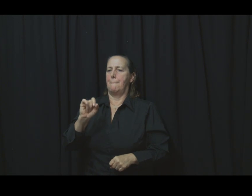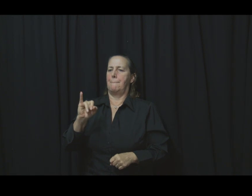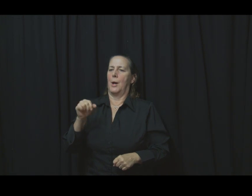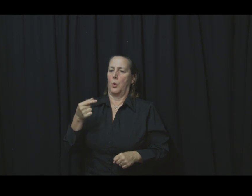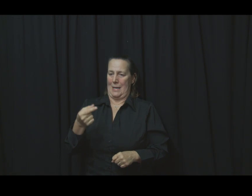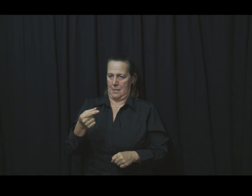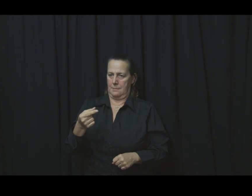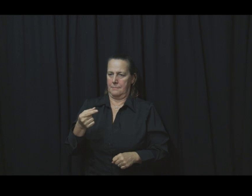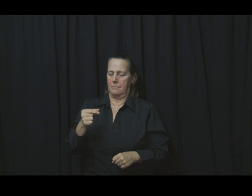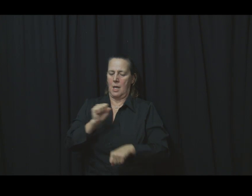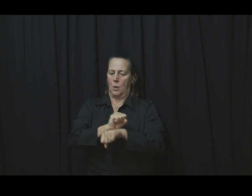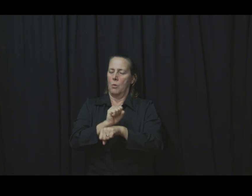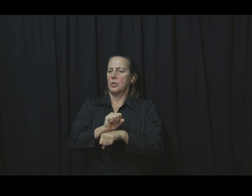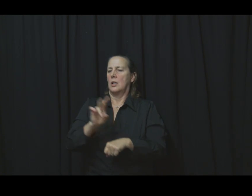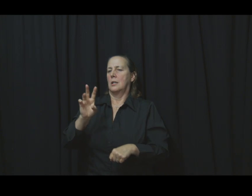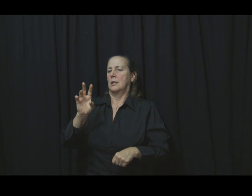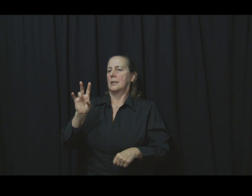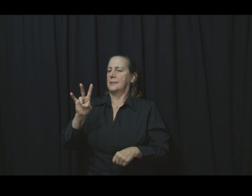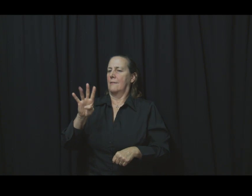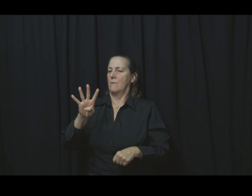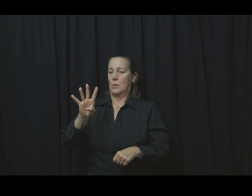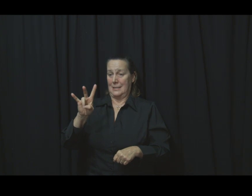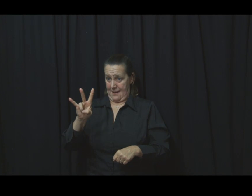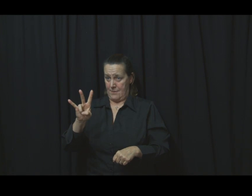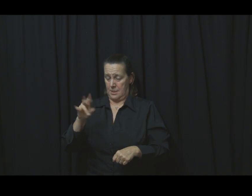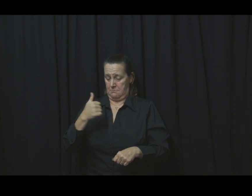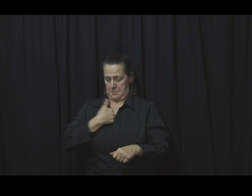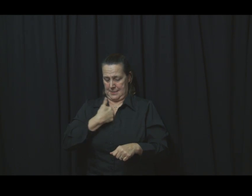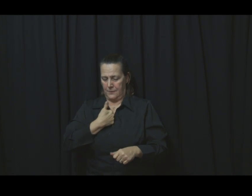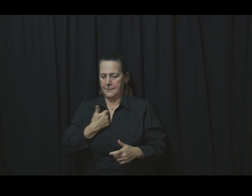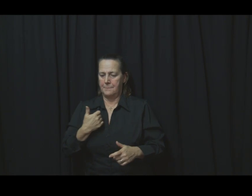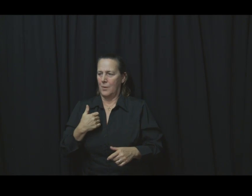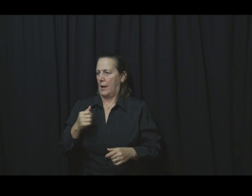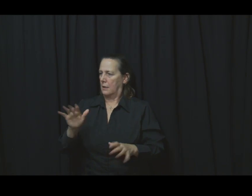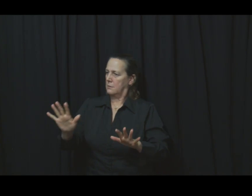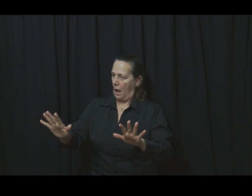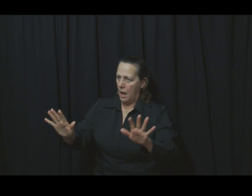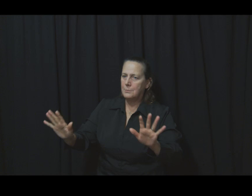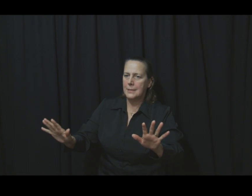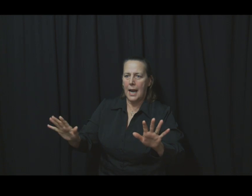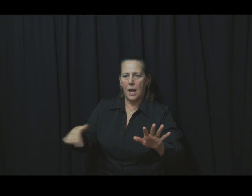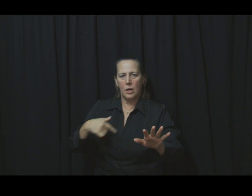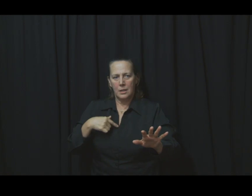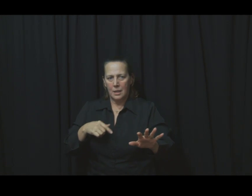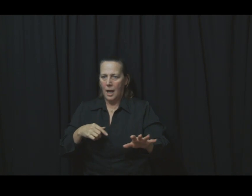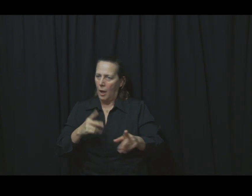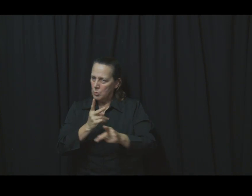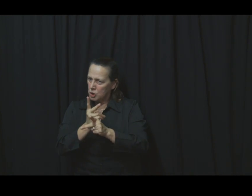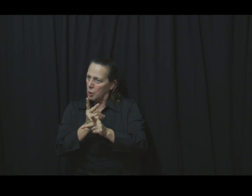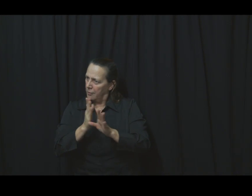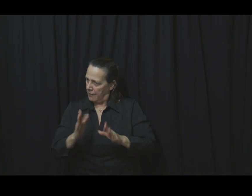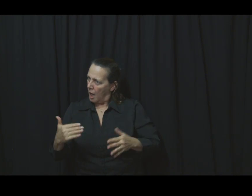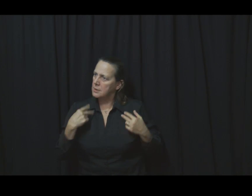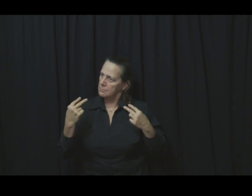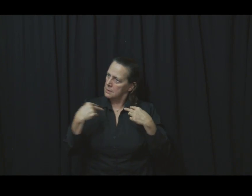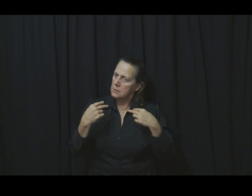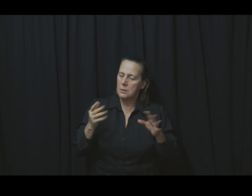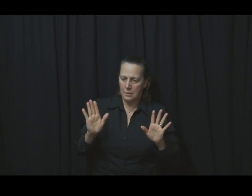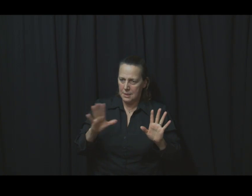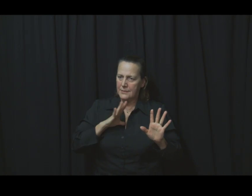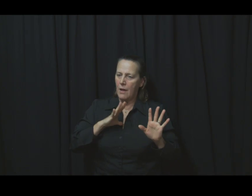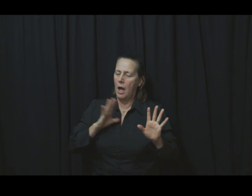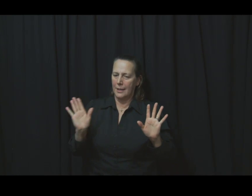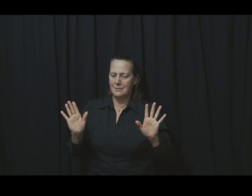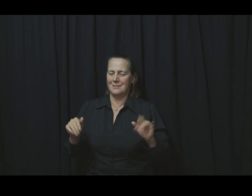worked on 747s. Okay, everybody relax. I was very well supervised. Everything's